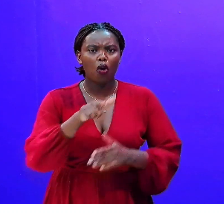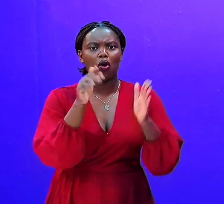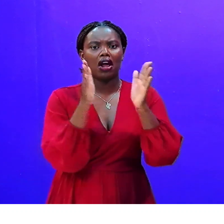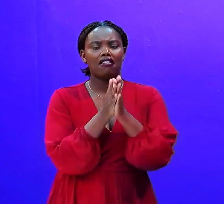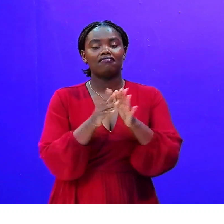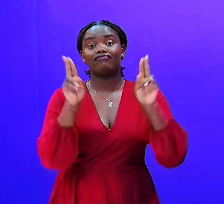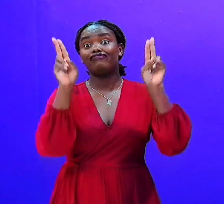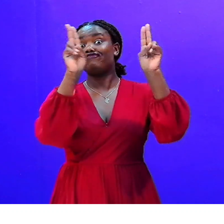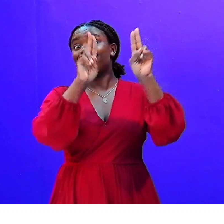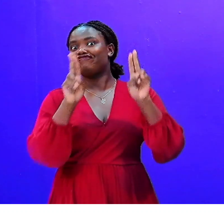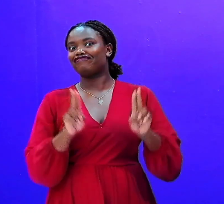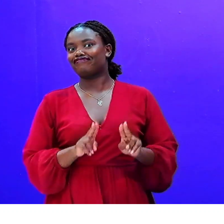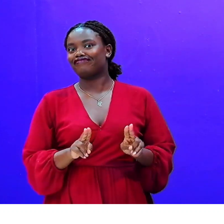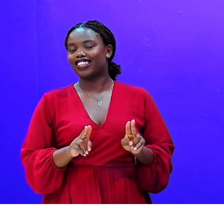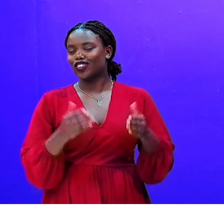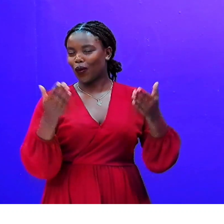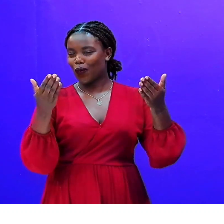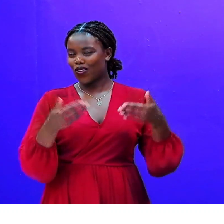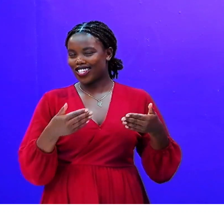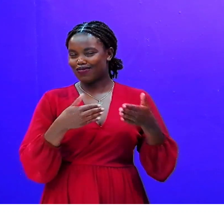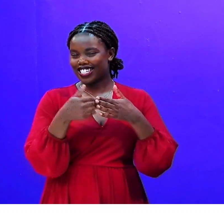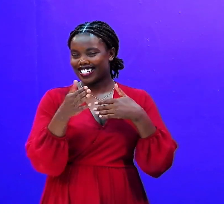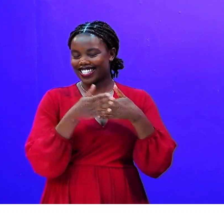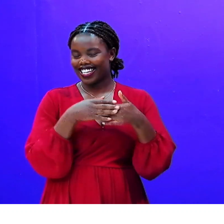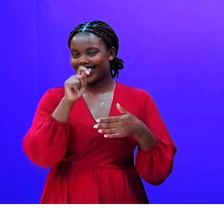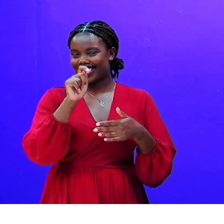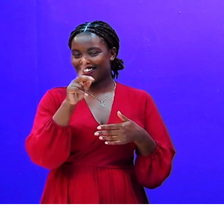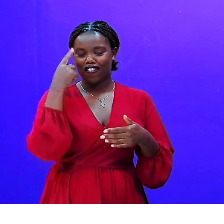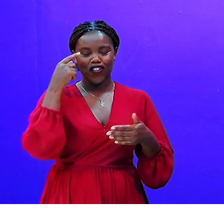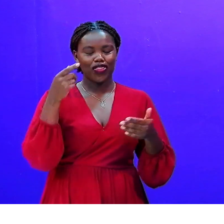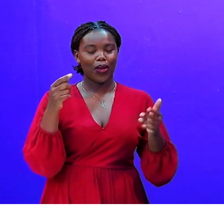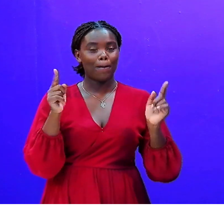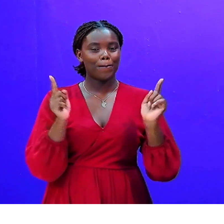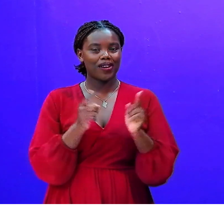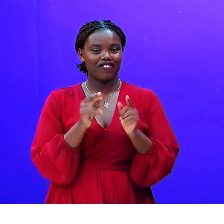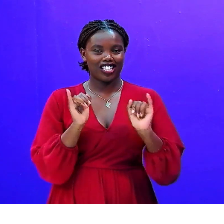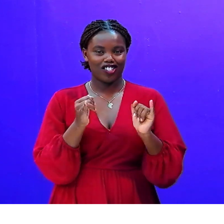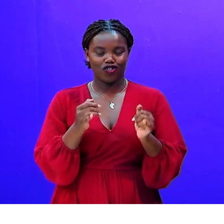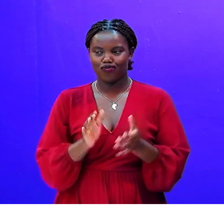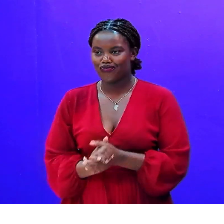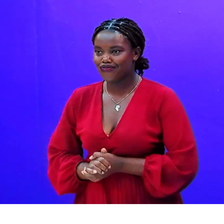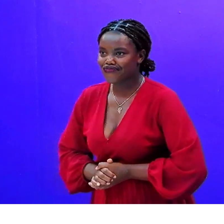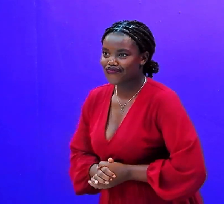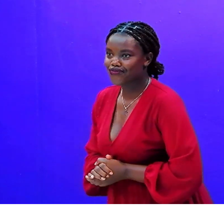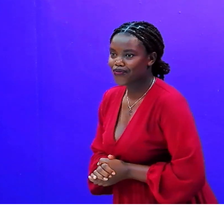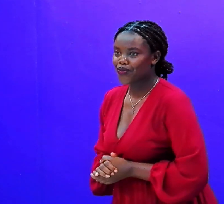locally and also international. Welcome and join us here at Science TV for brief news.